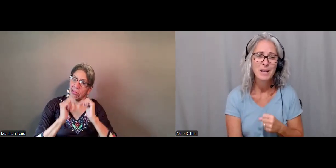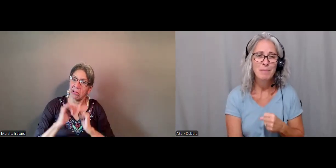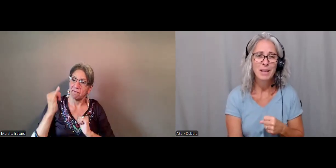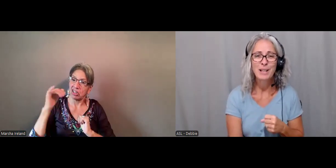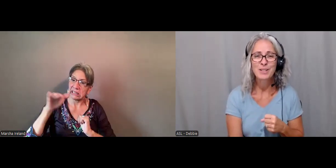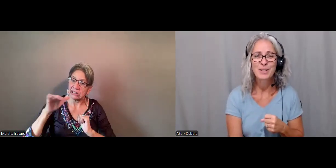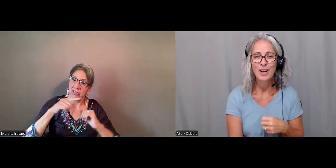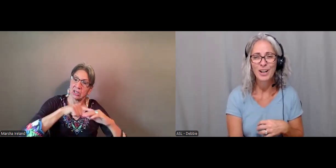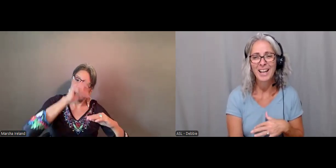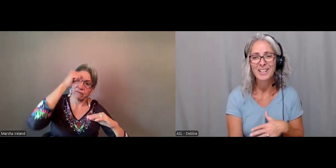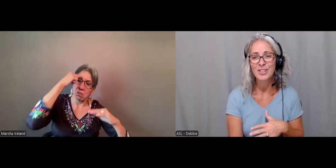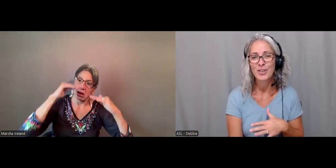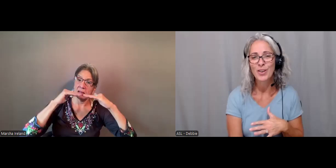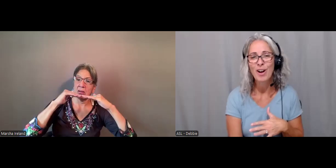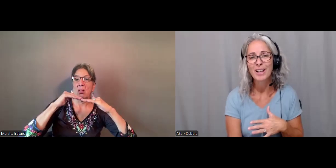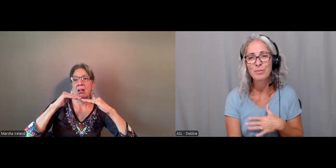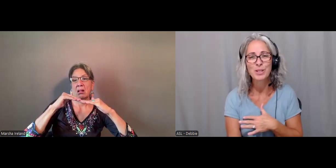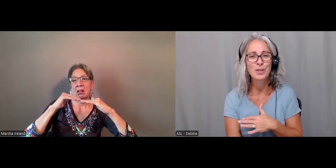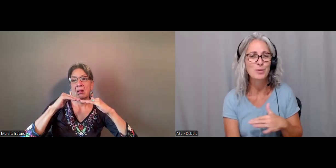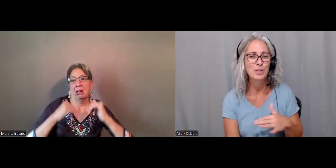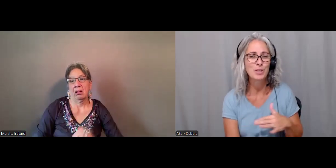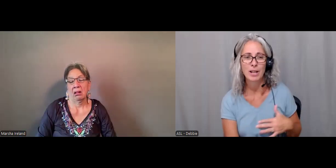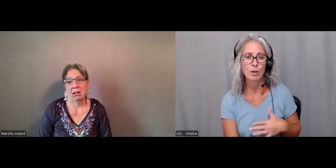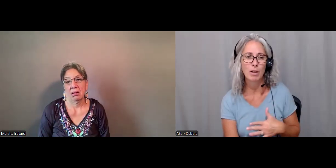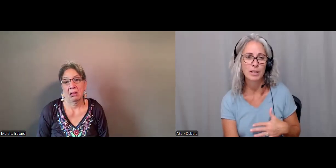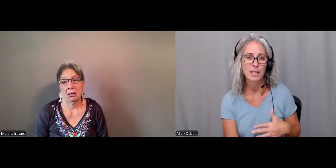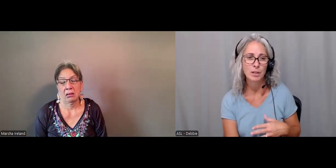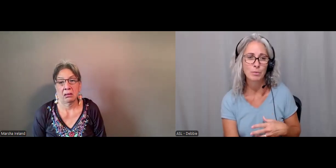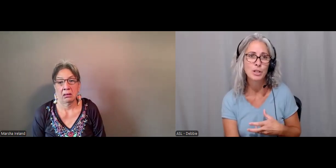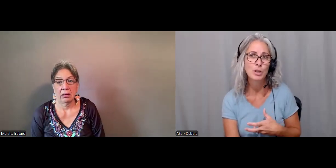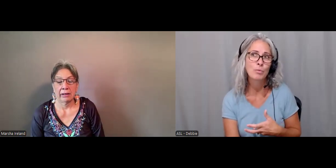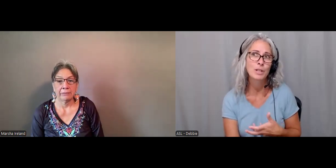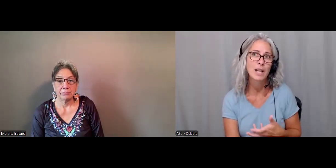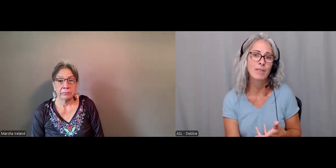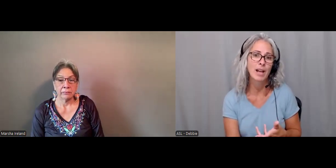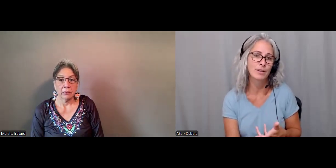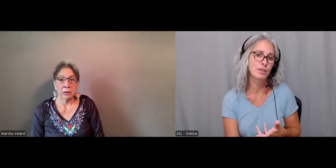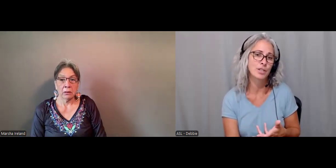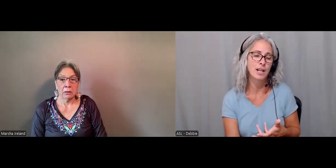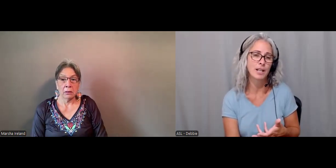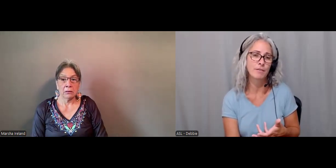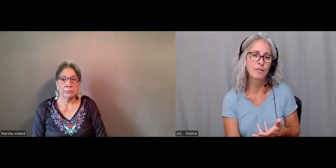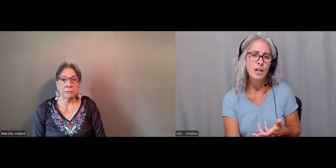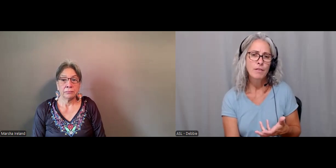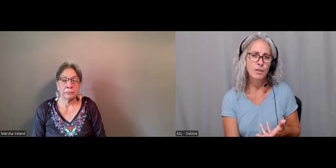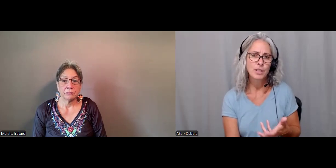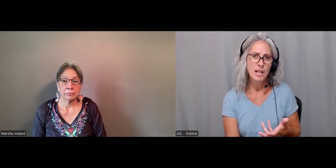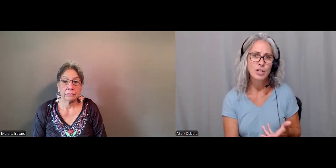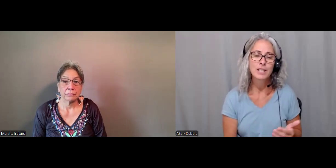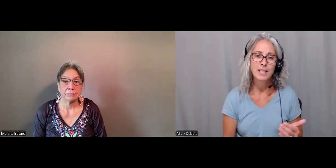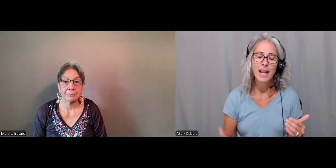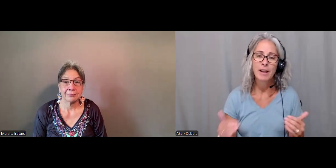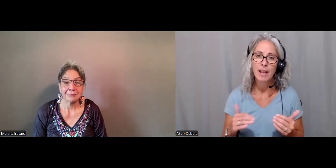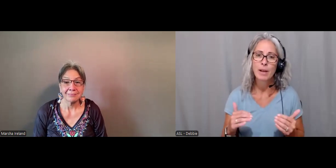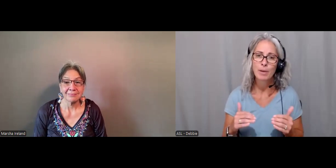time, because our lands are not, we don't have that equality here. We don't have that understanding of First